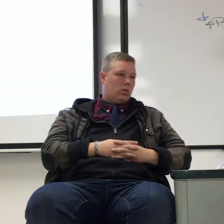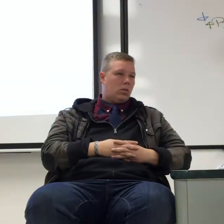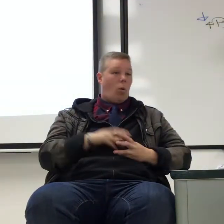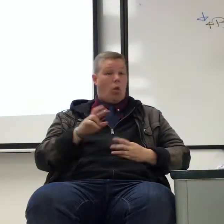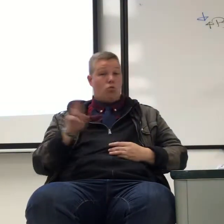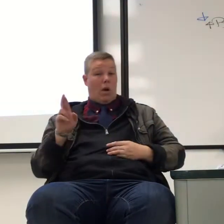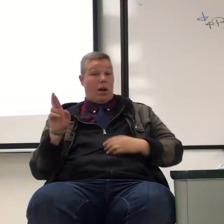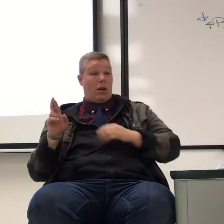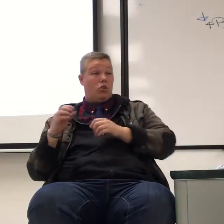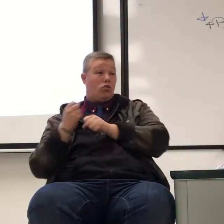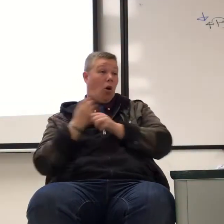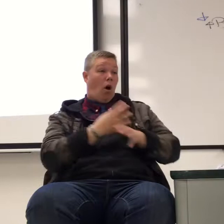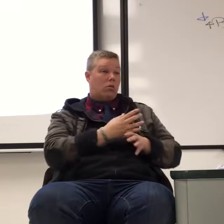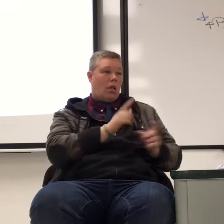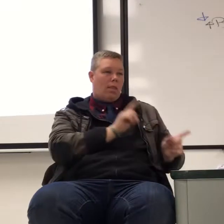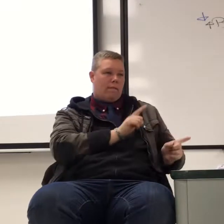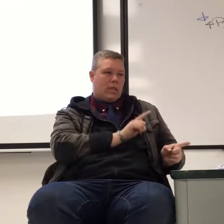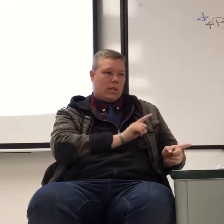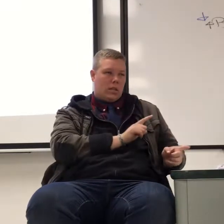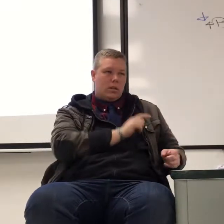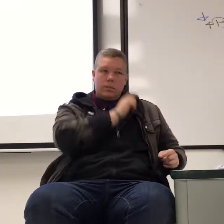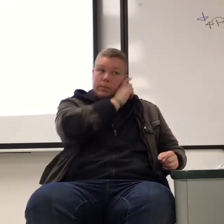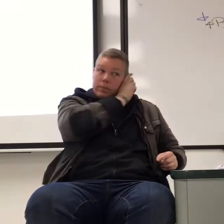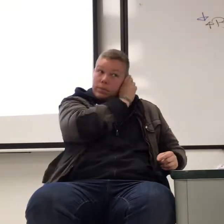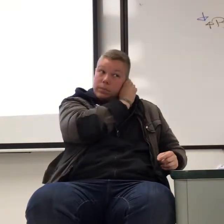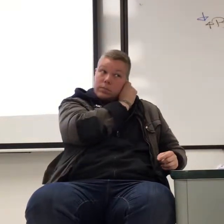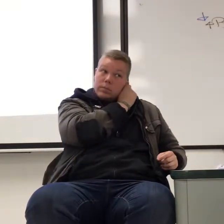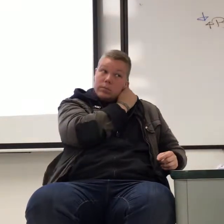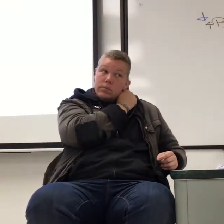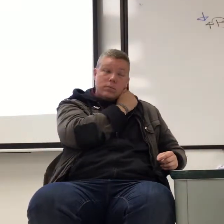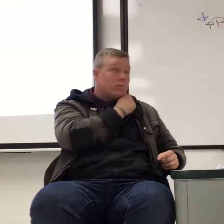Now that's the basic idea.